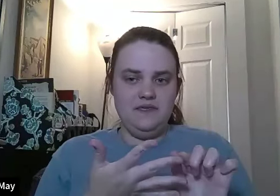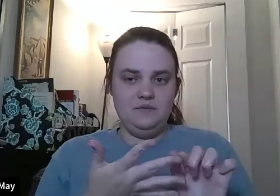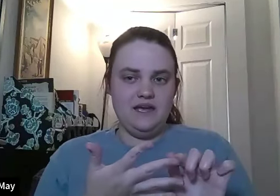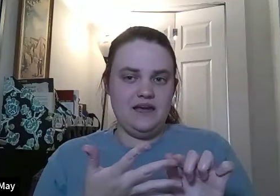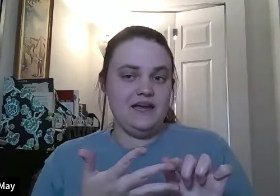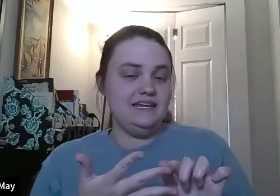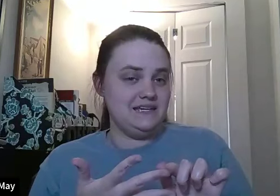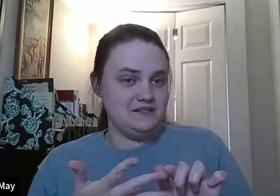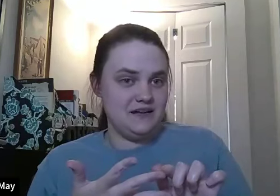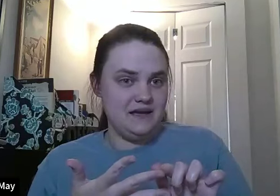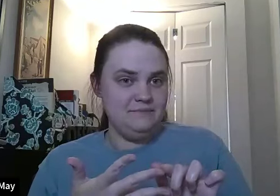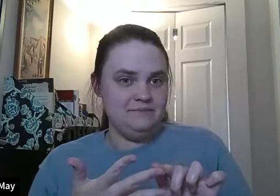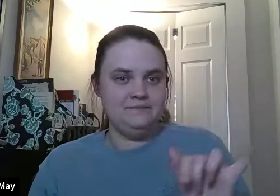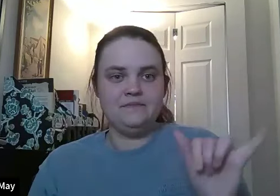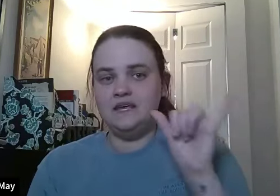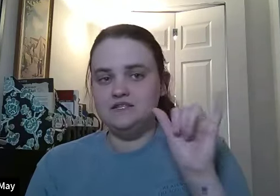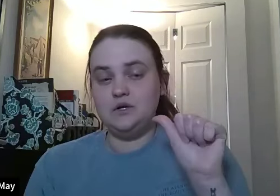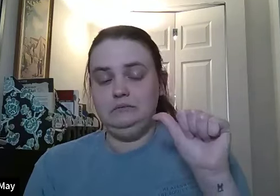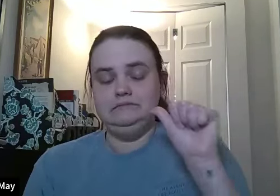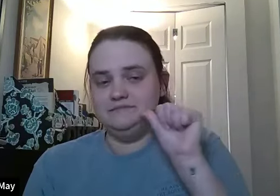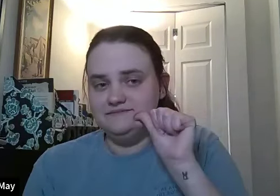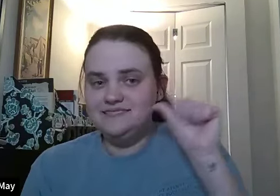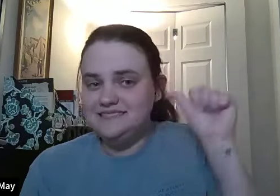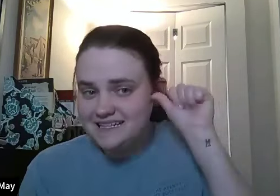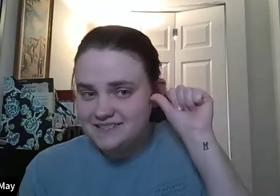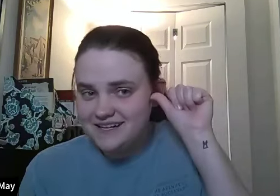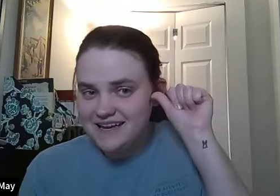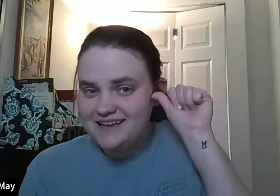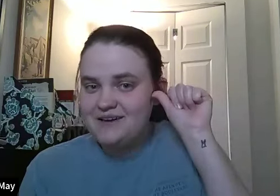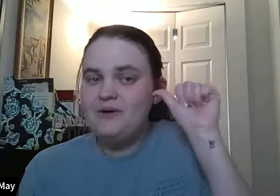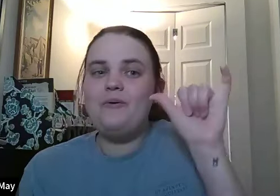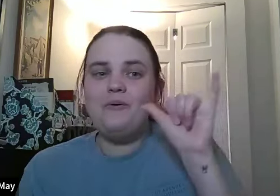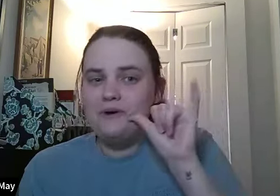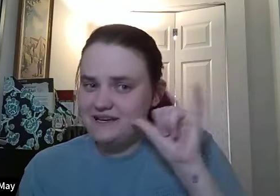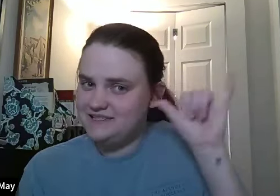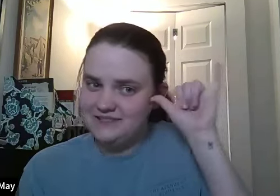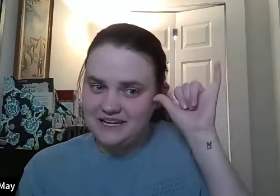Then we had yesterday. So yesterday or yesterday.